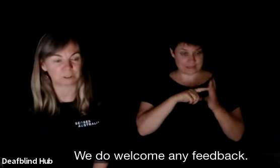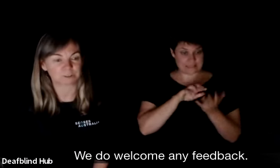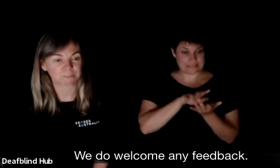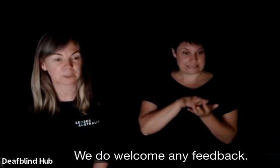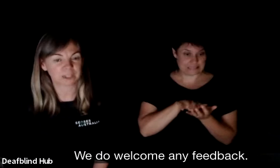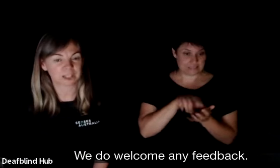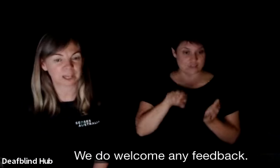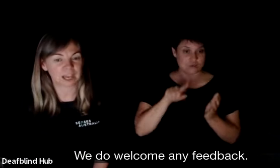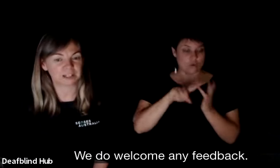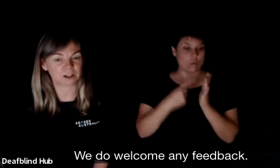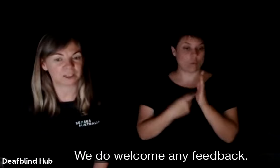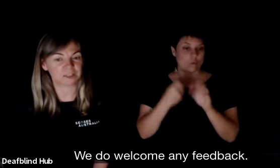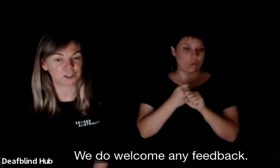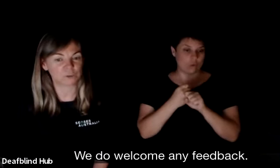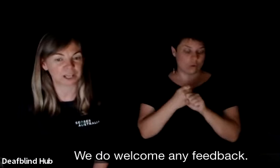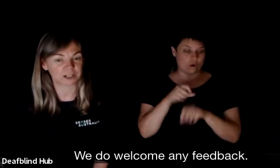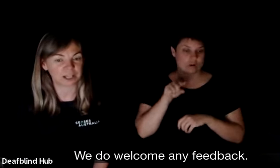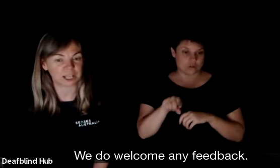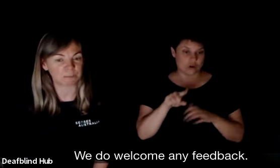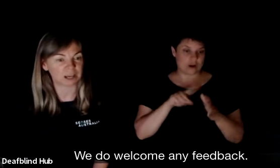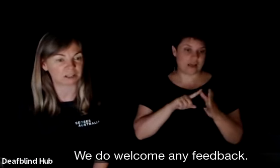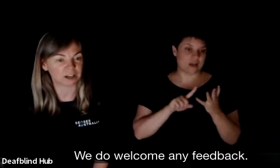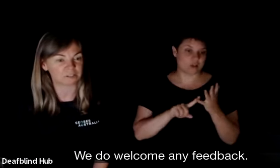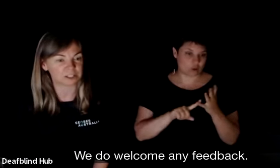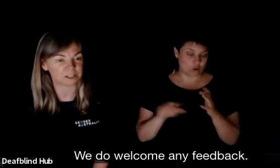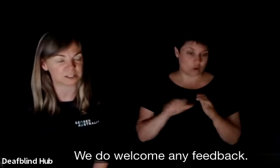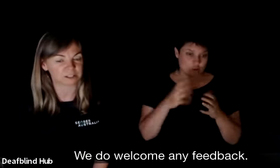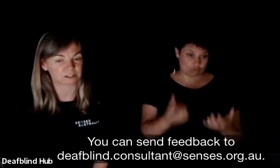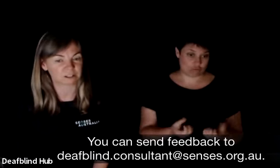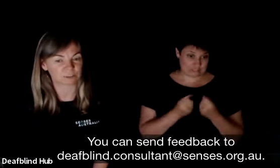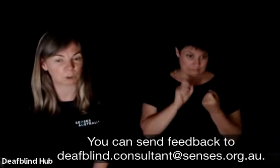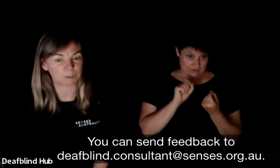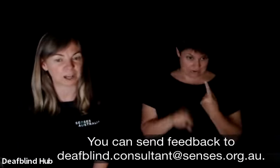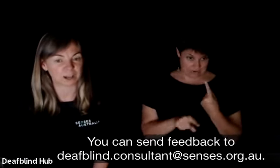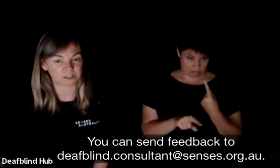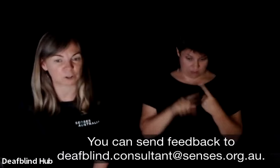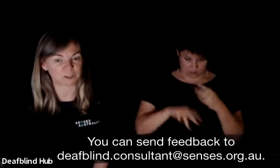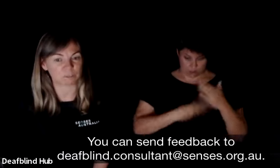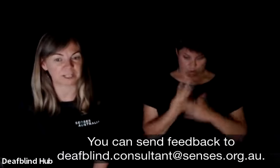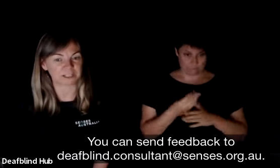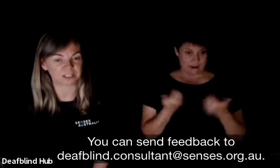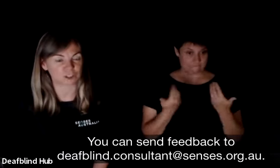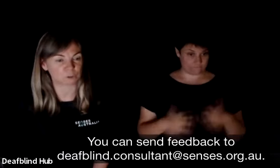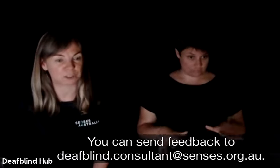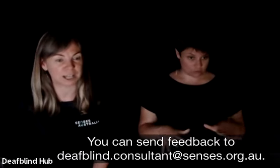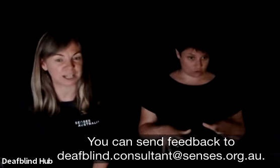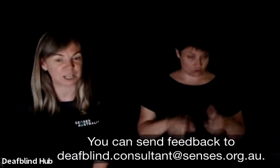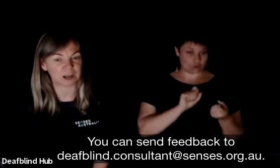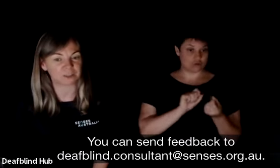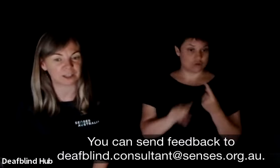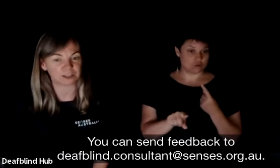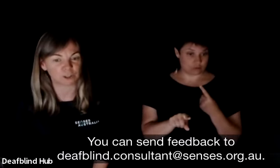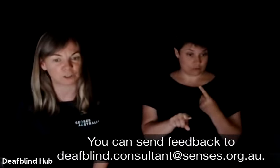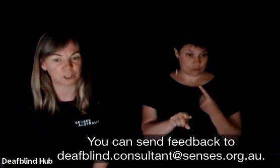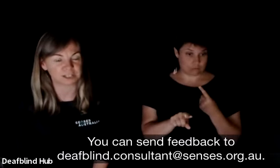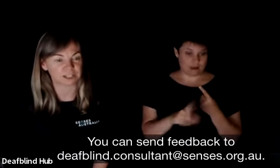deafblind.consultant@census.org.au. And I think you'll get an email after this webinar. So there'll be a link to an